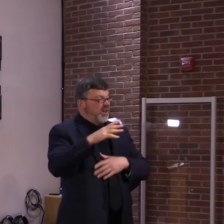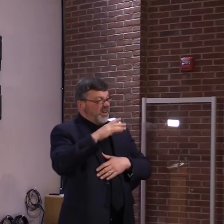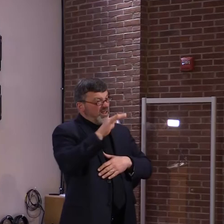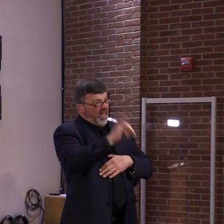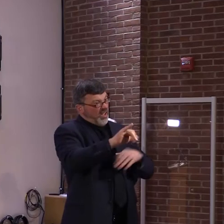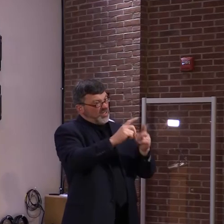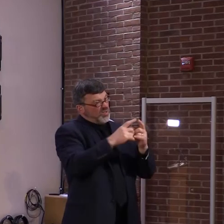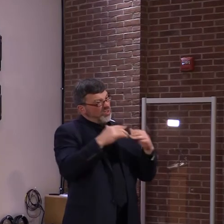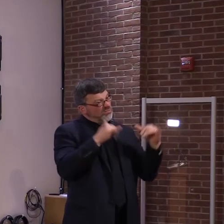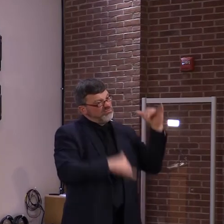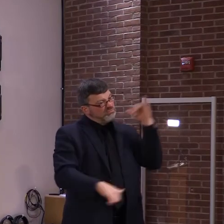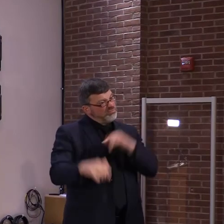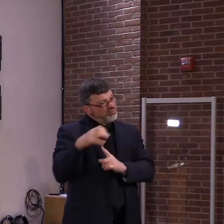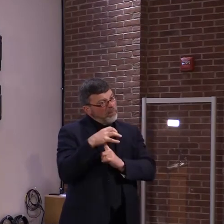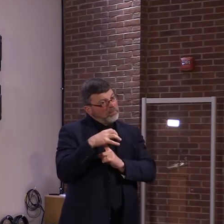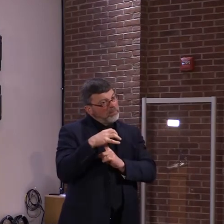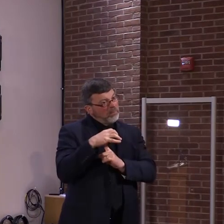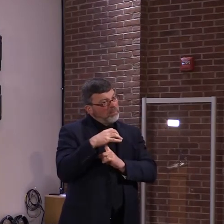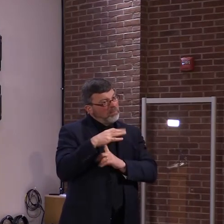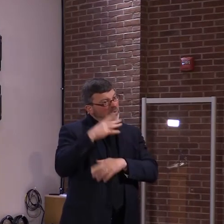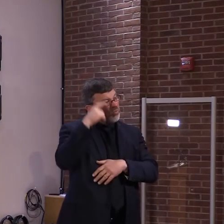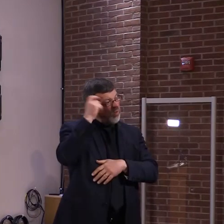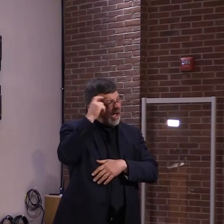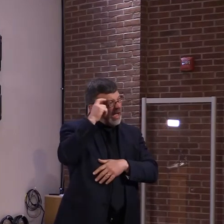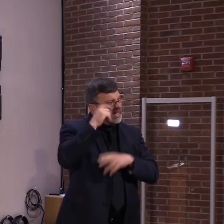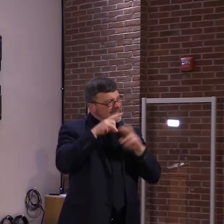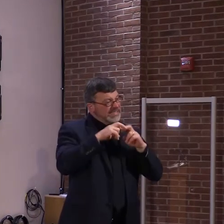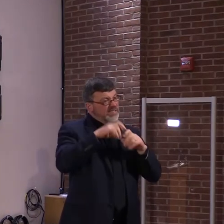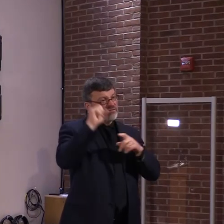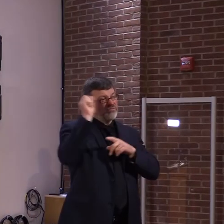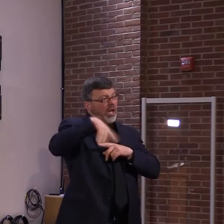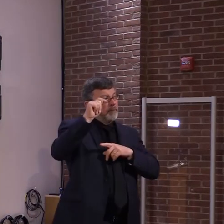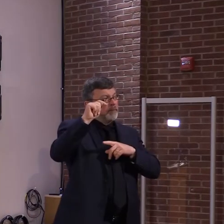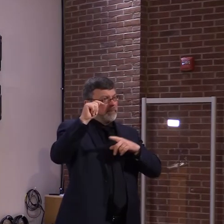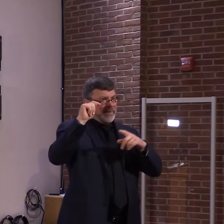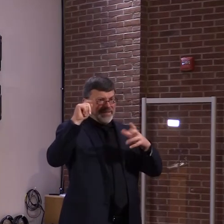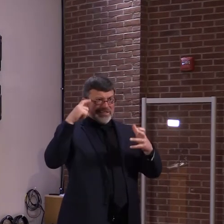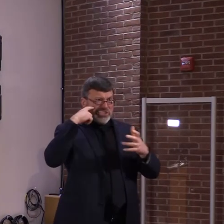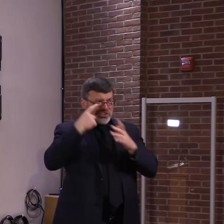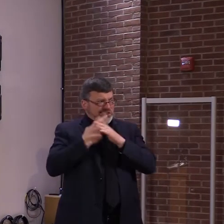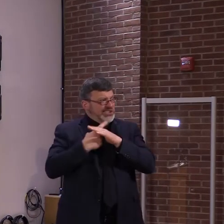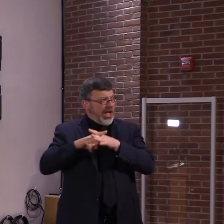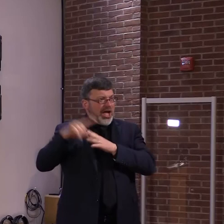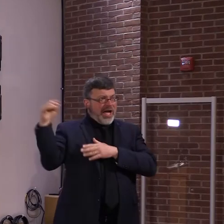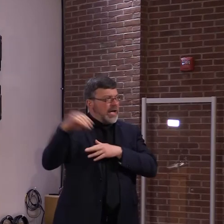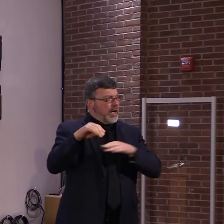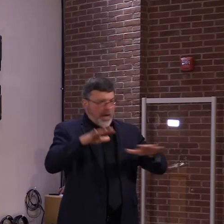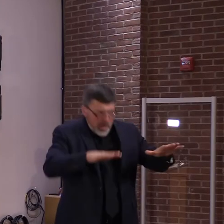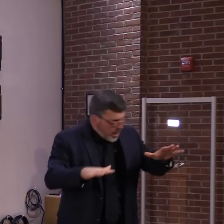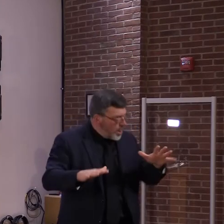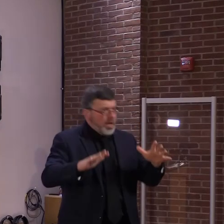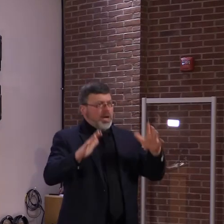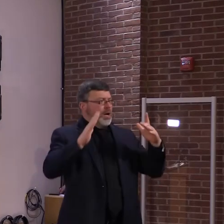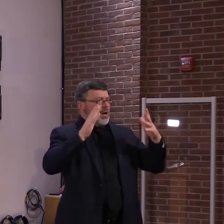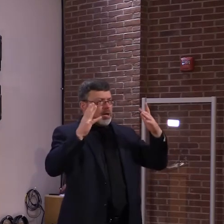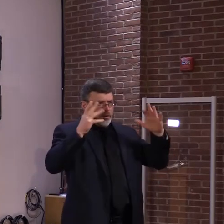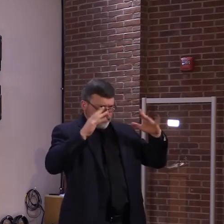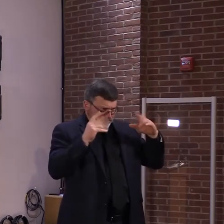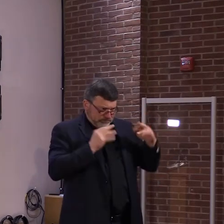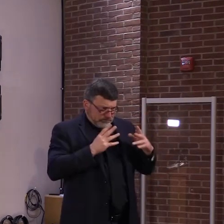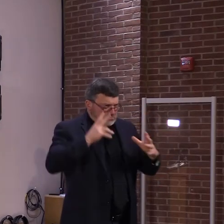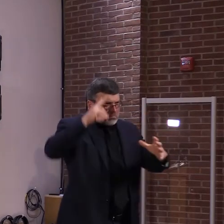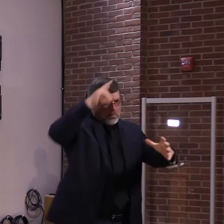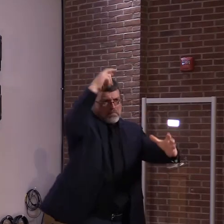state in the middle of a pandemic, and then with the issues the district has addressed, has been significant. So he's done a great job of leading the